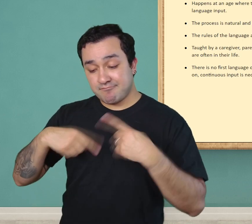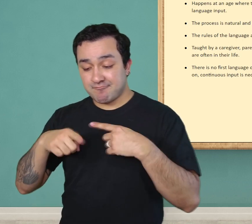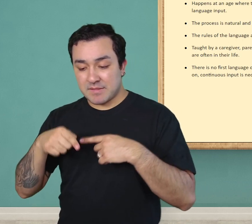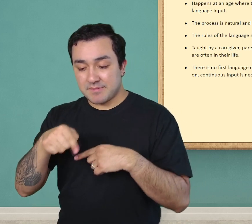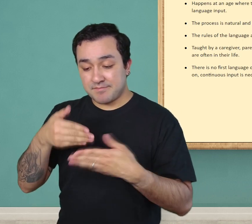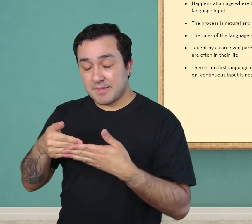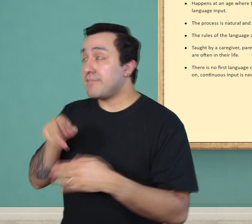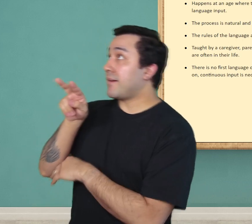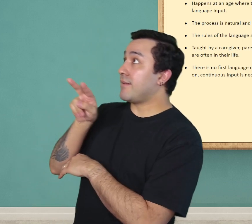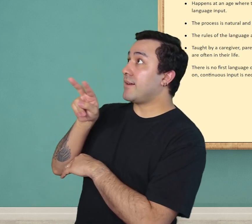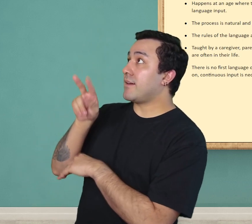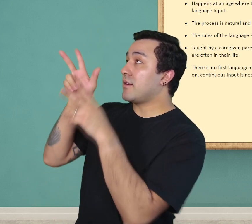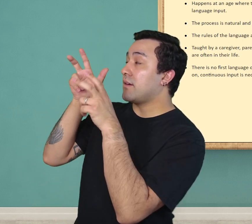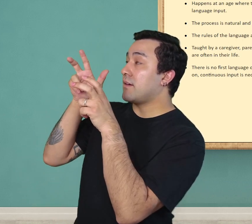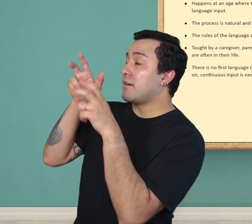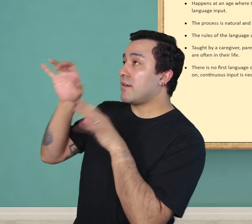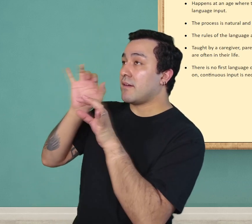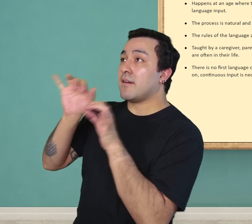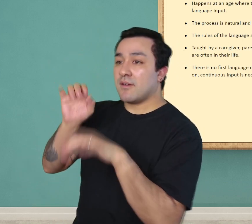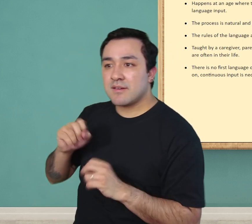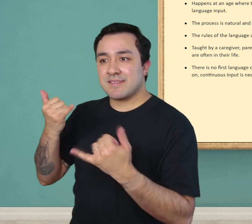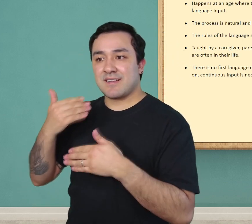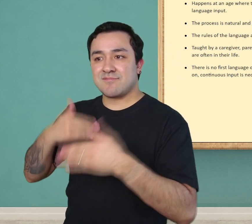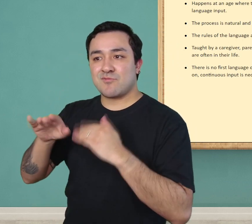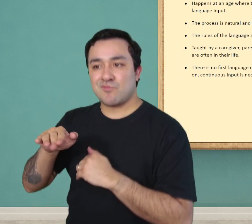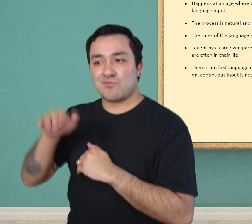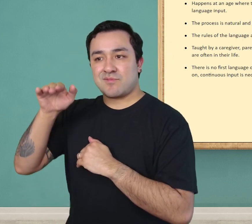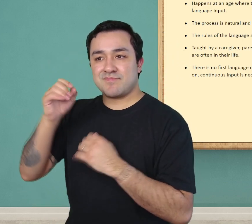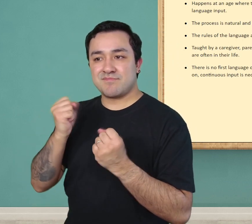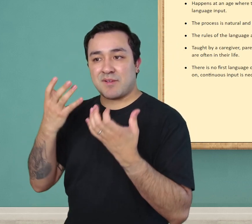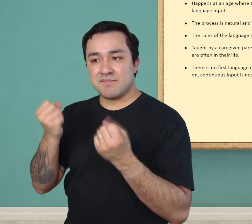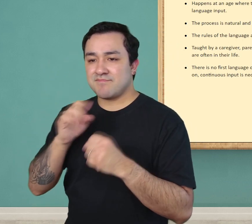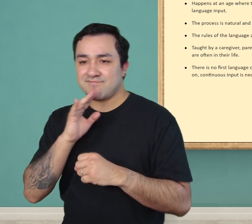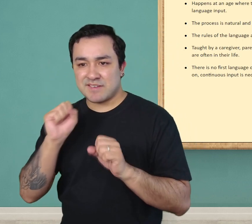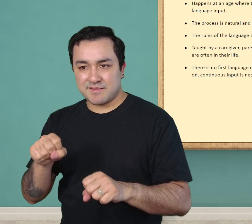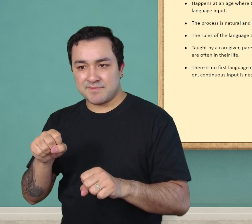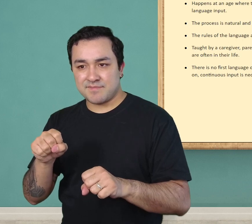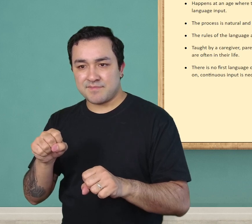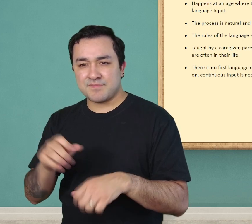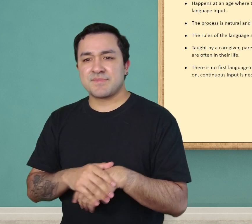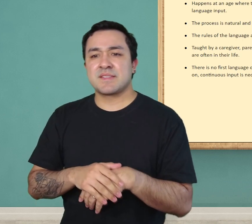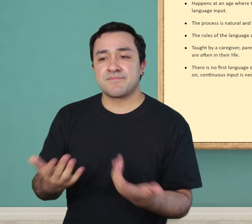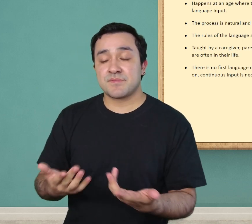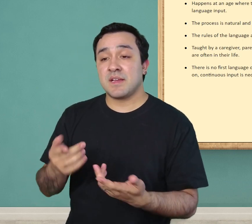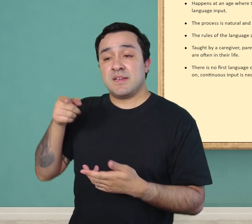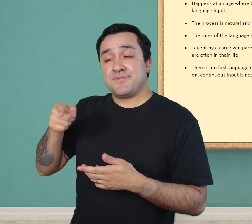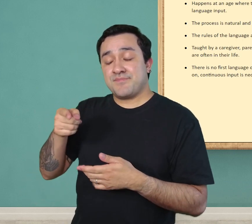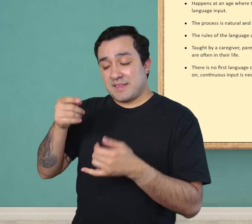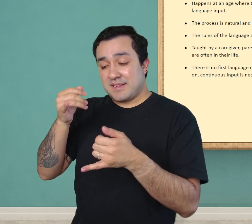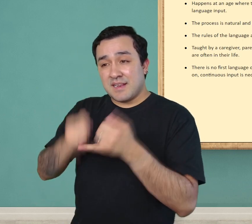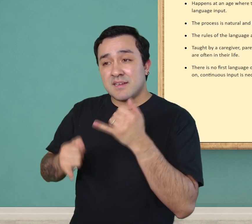parents, adults, and other language masters will speak naturally around the infant, and they will, over time, pick up the